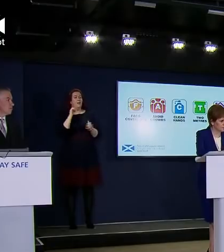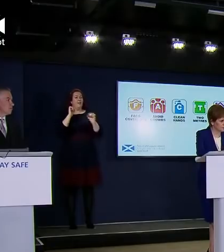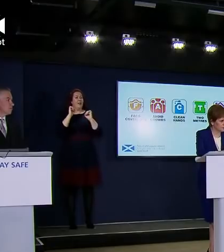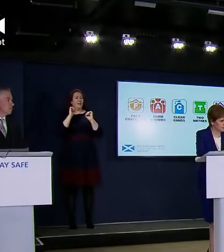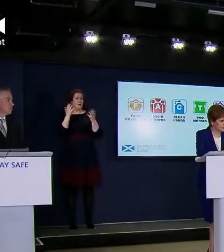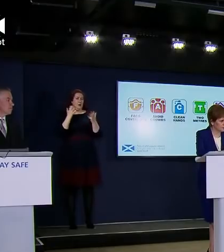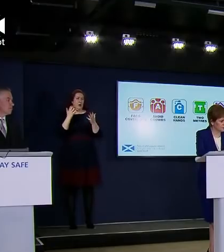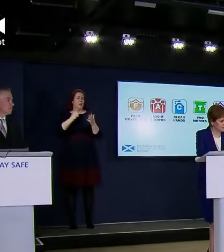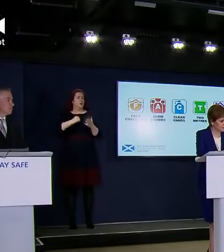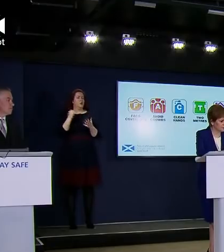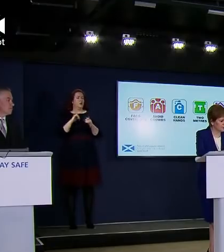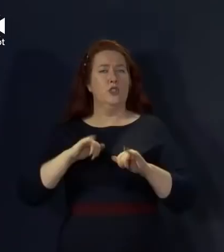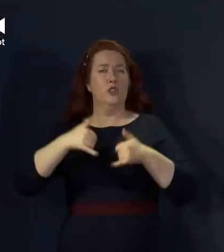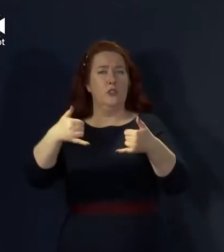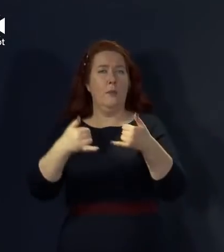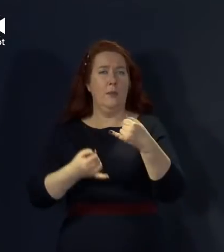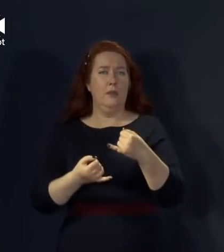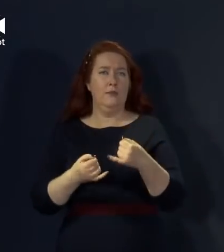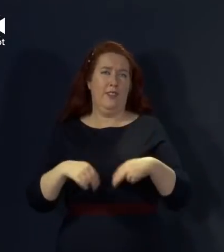Cup final?